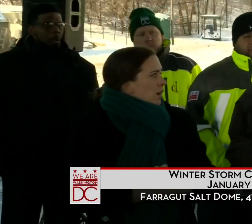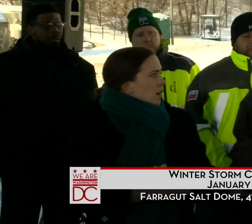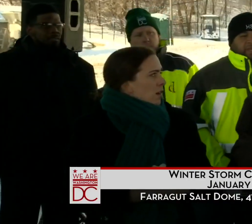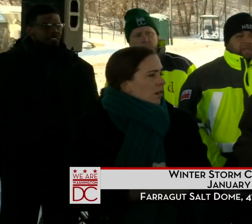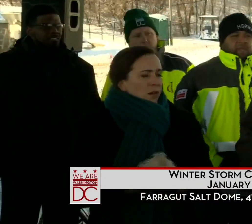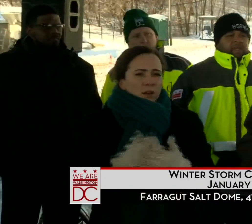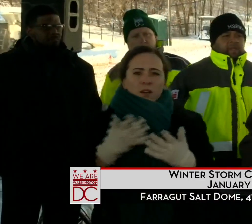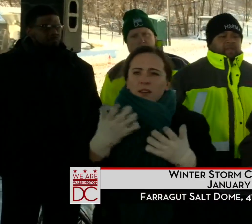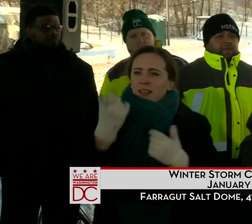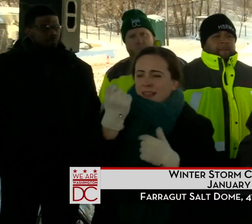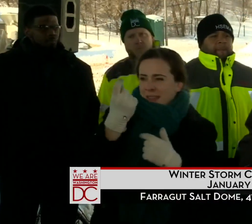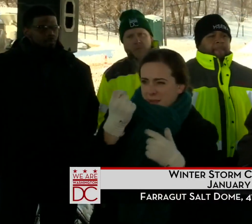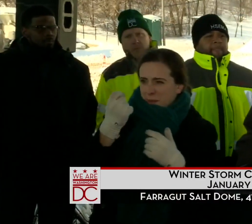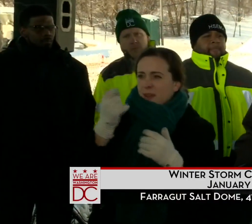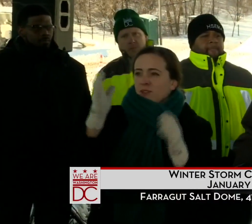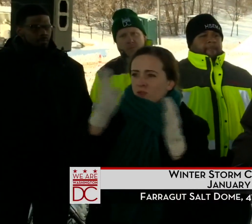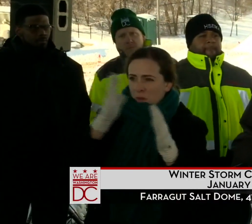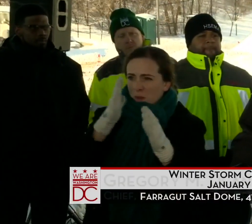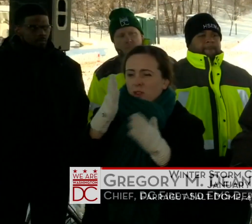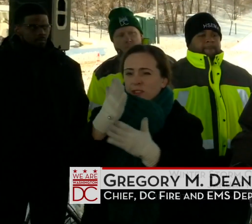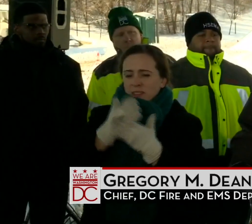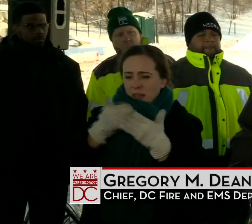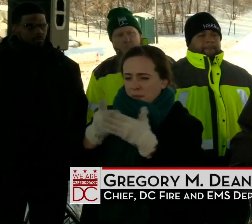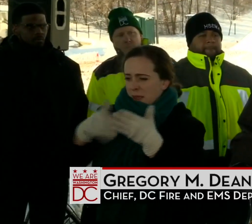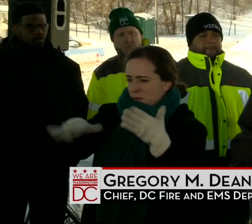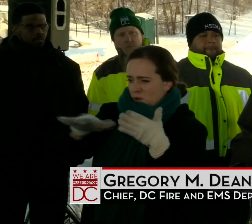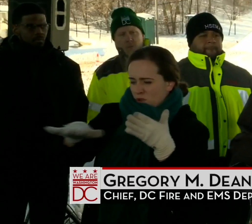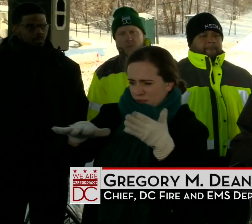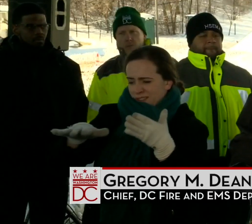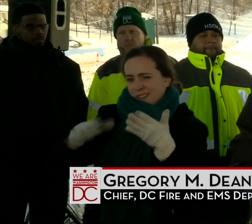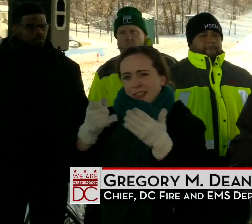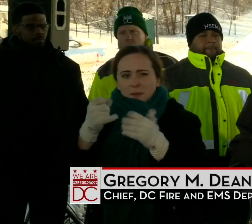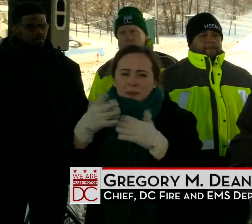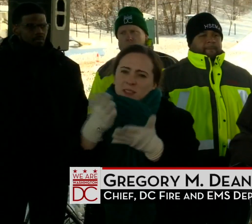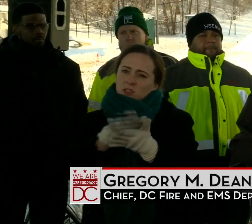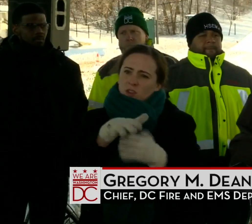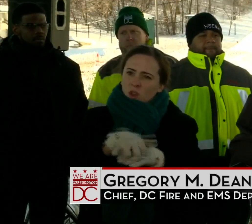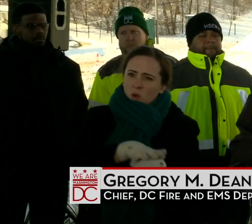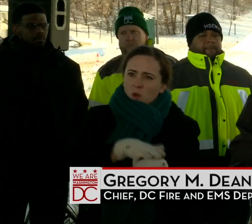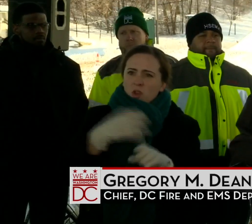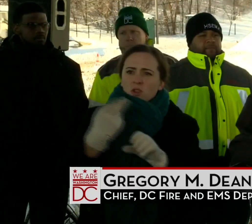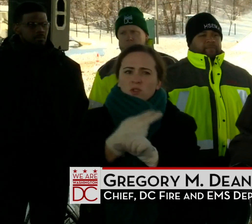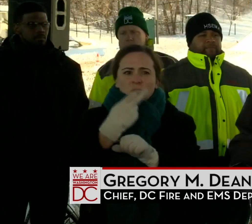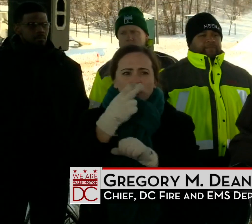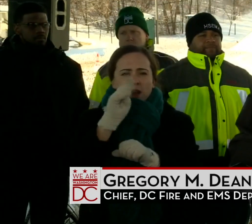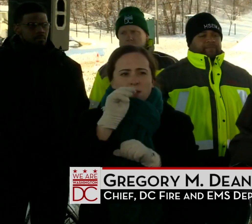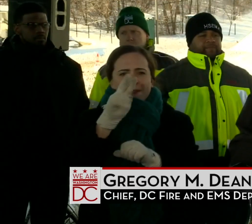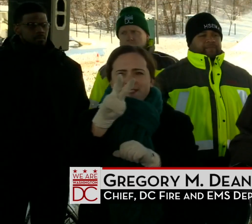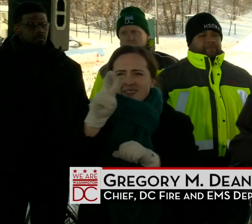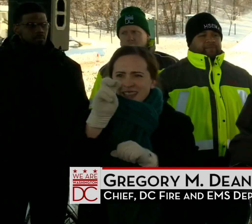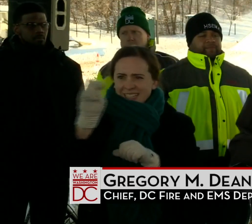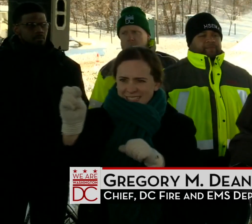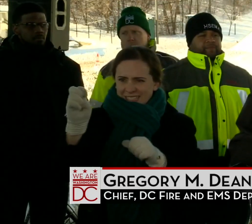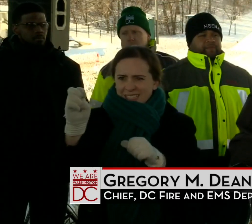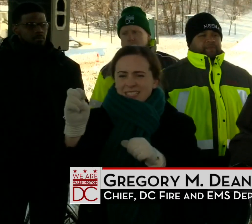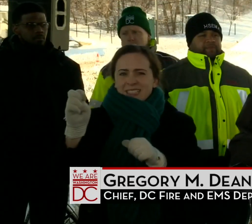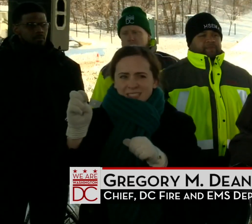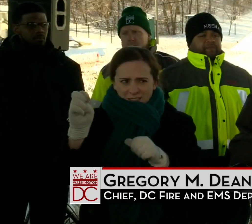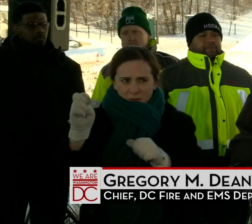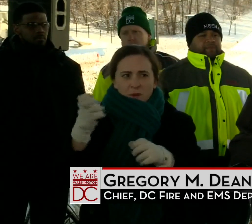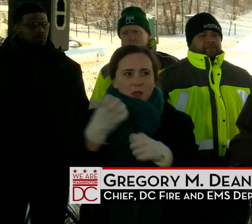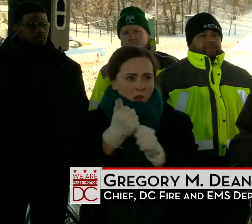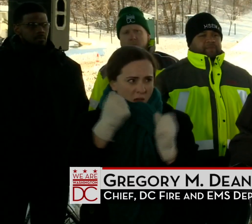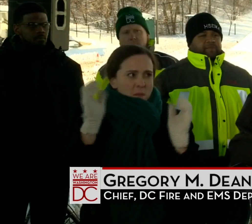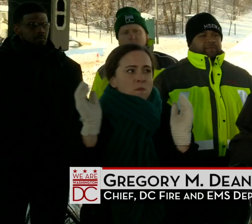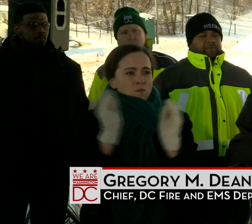So we're having a little bit of trouble getting into some of the neighborhoods, so it's a little bit slower. We're using the Humvees. We were able last night to get additional